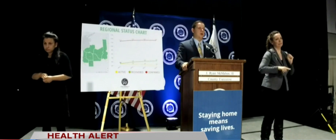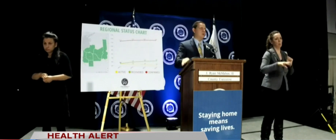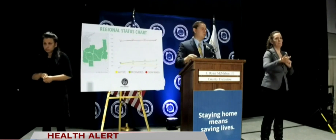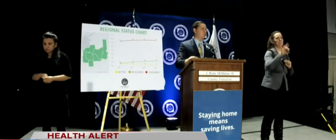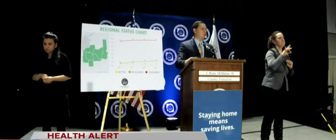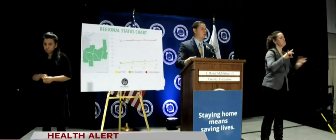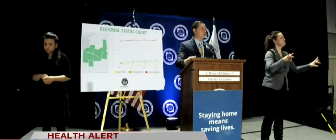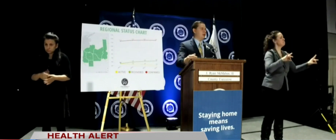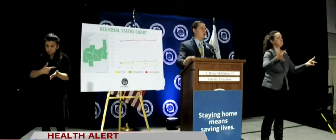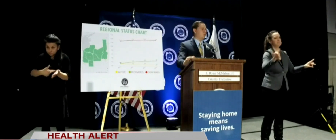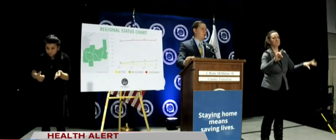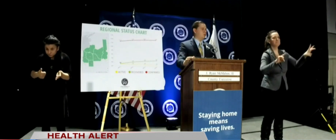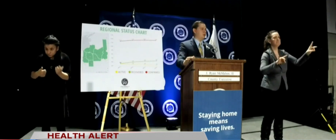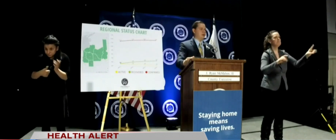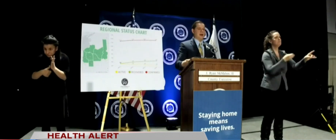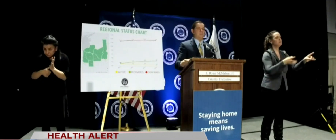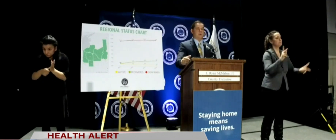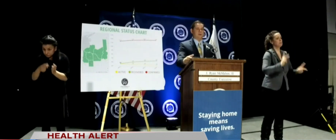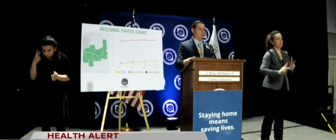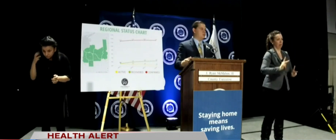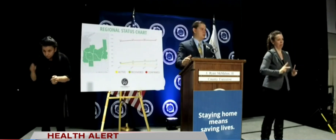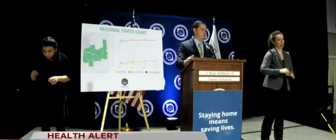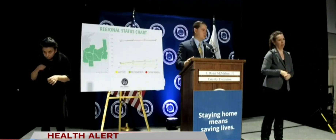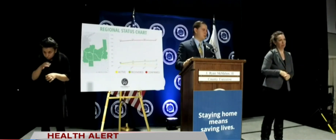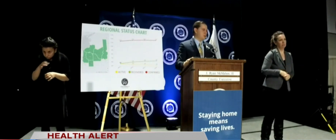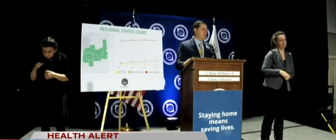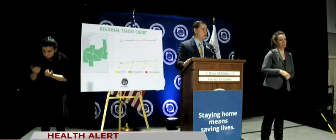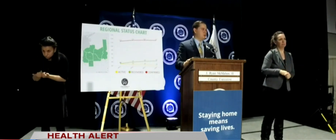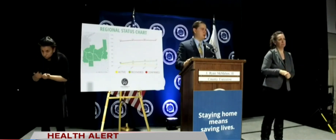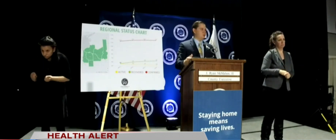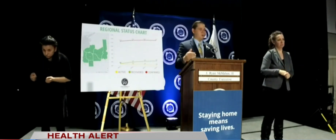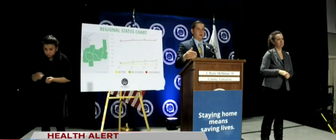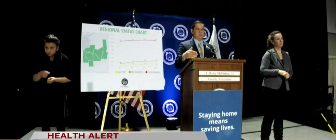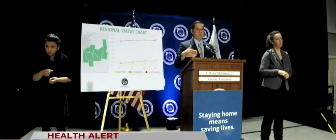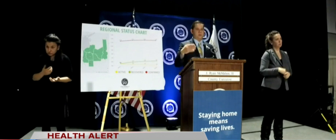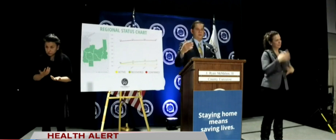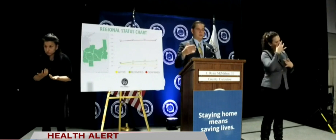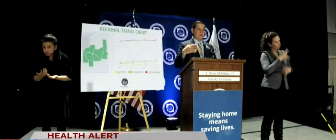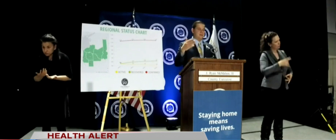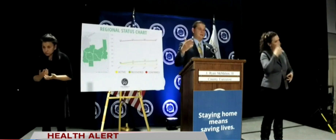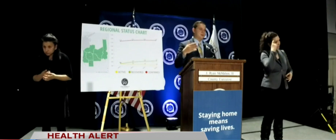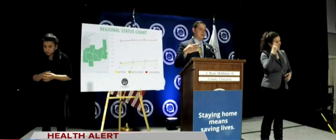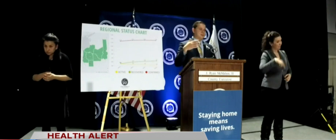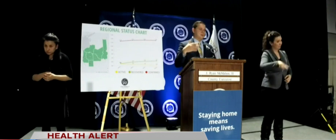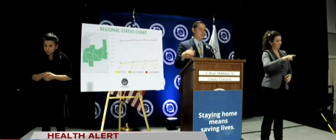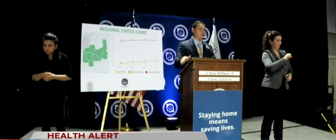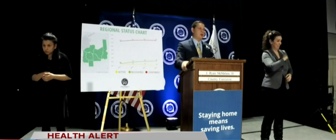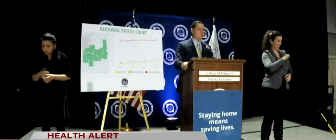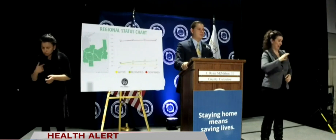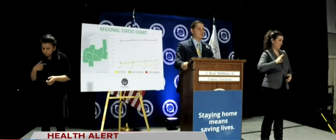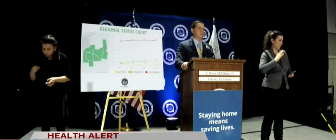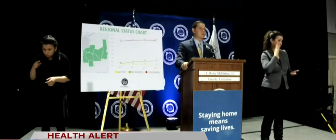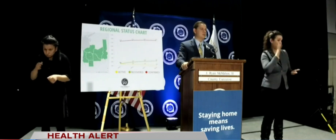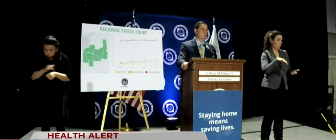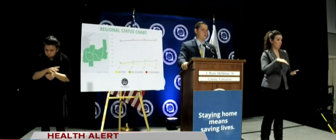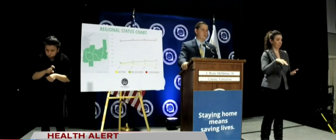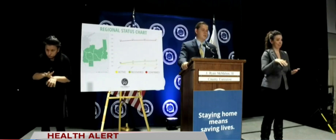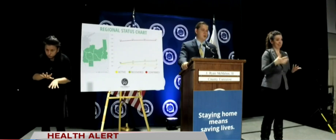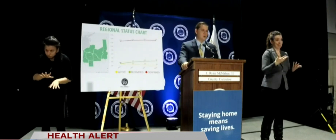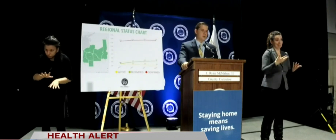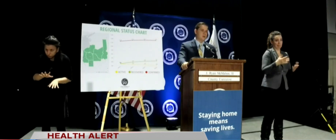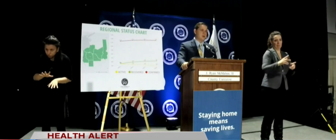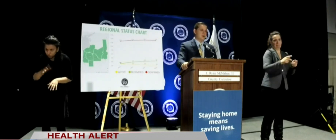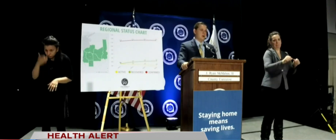the right employees can't work, you can't operate the business. So if the right employee, so that doesn't necessarily work. So I'm interested to see where the